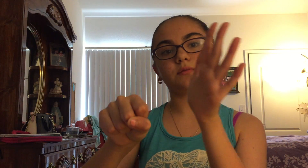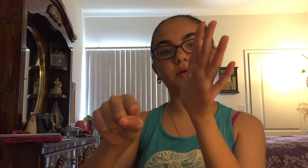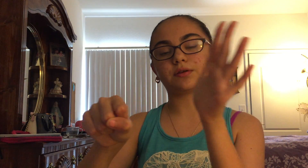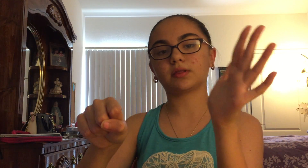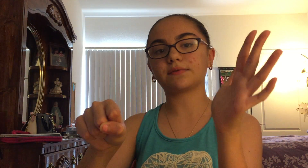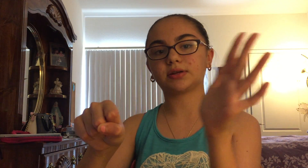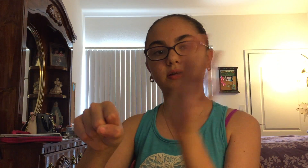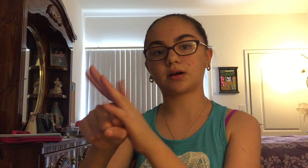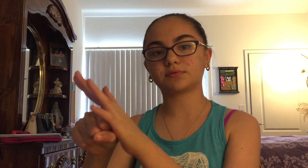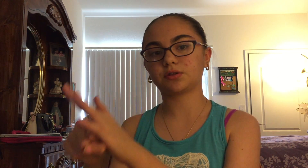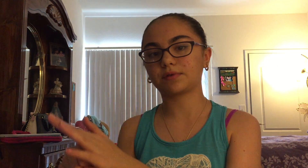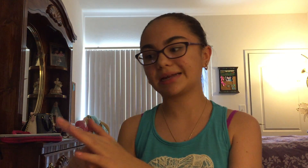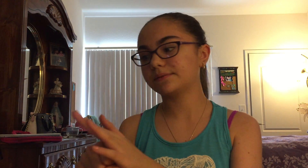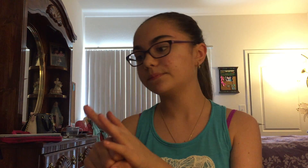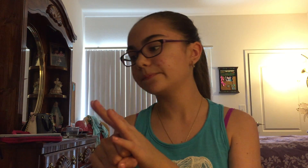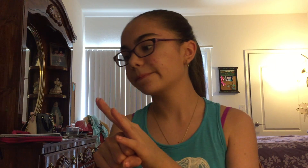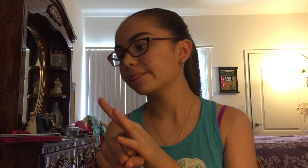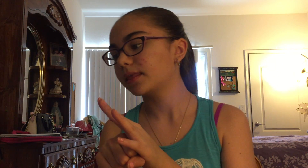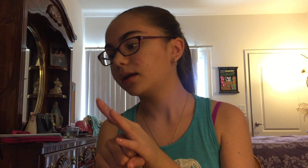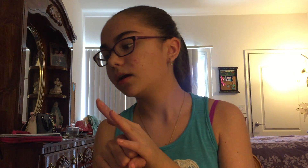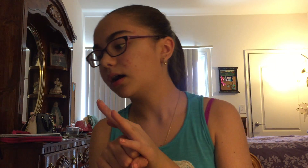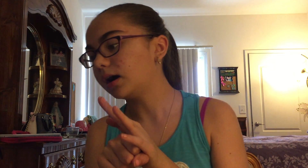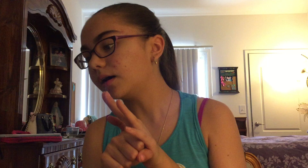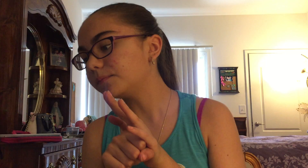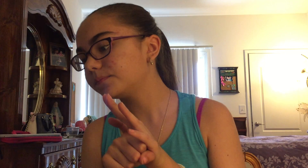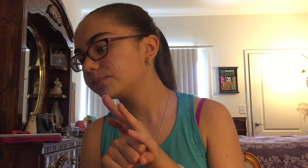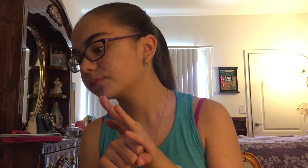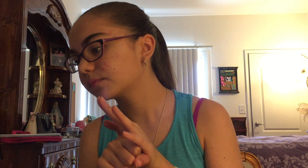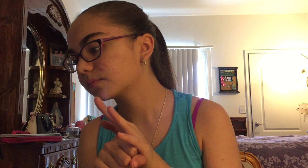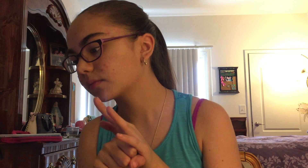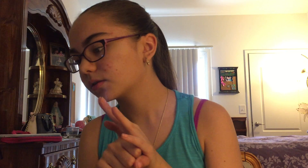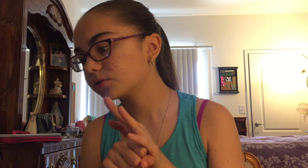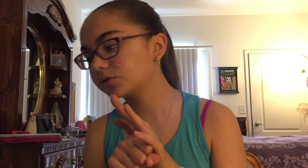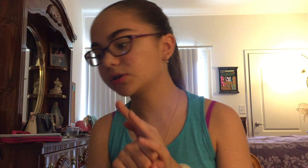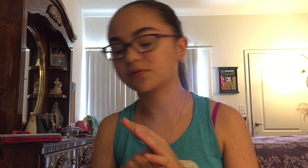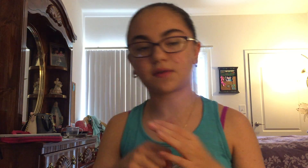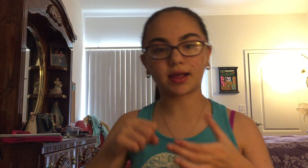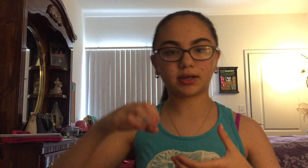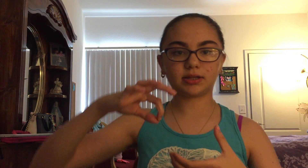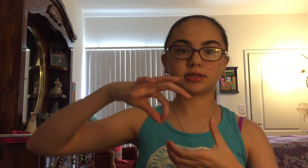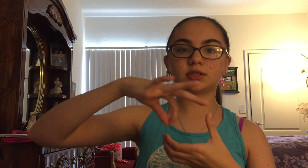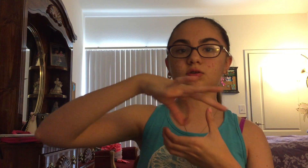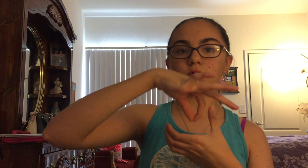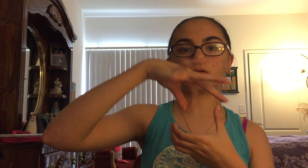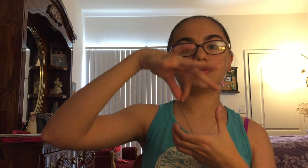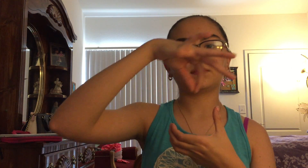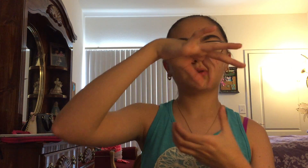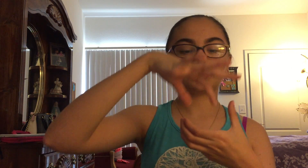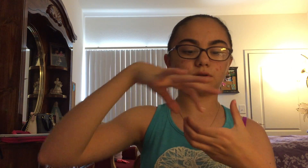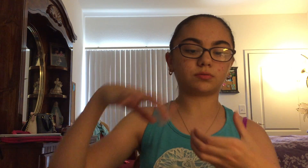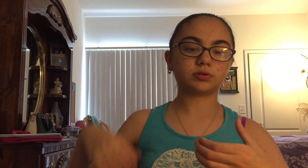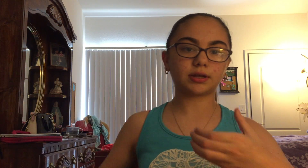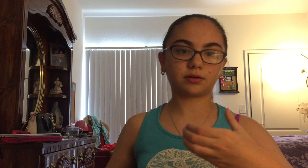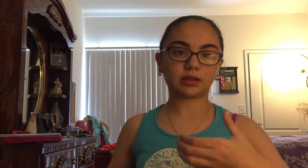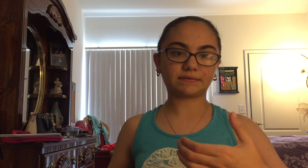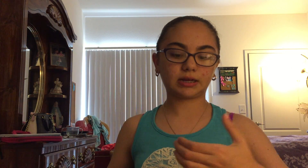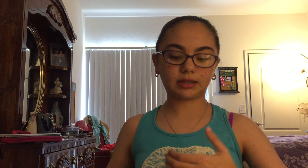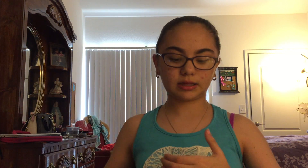with your left hand off to the right crucify crucify its soul so take your left hand like